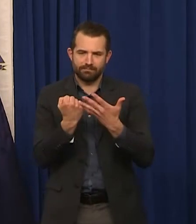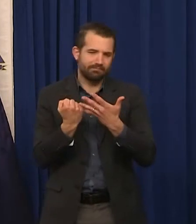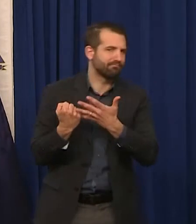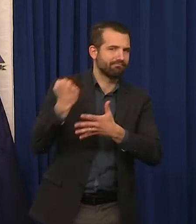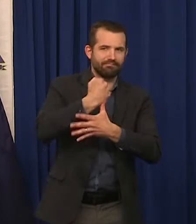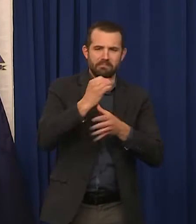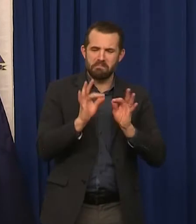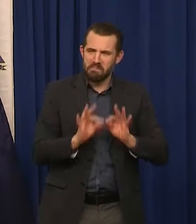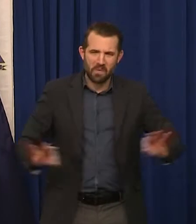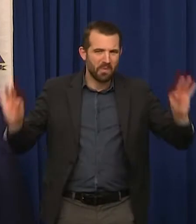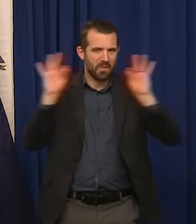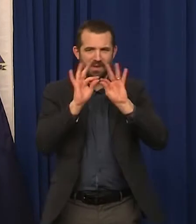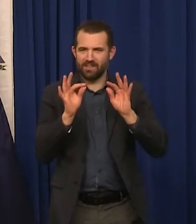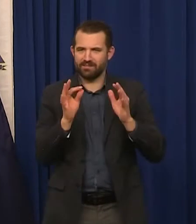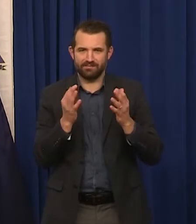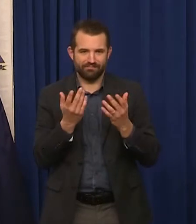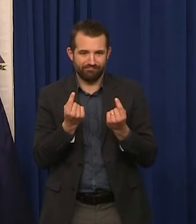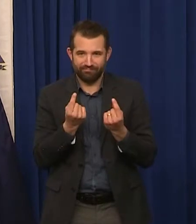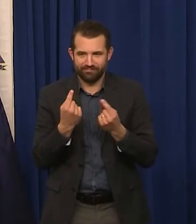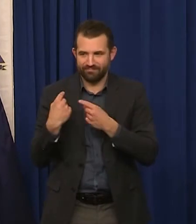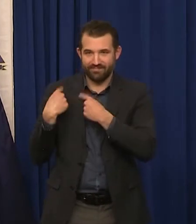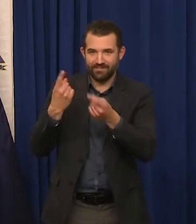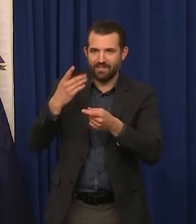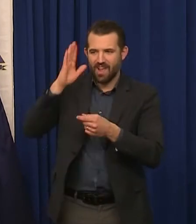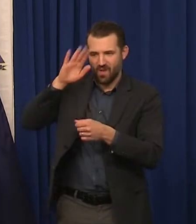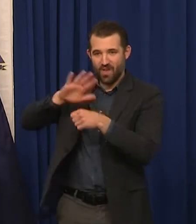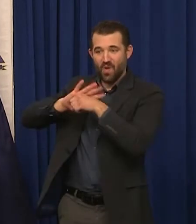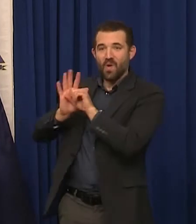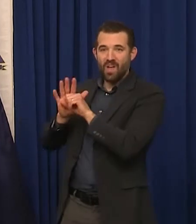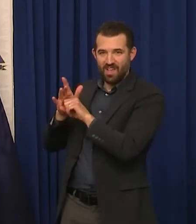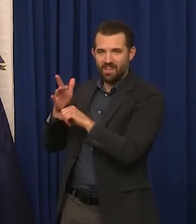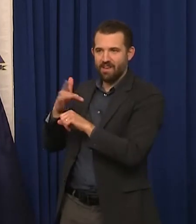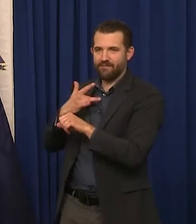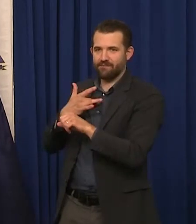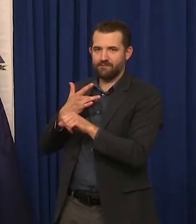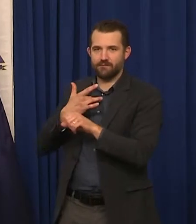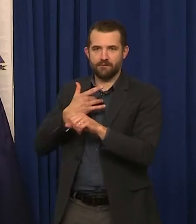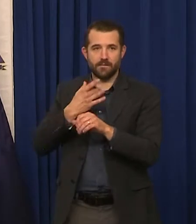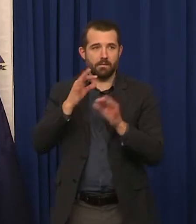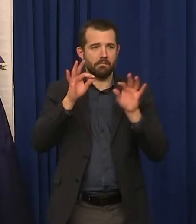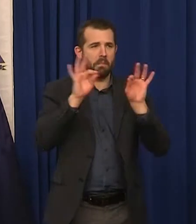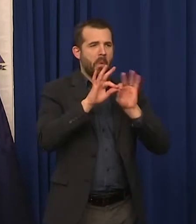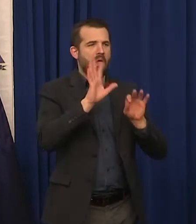they were before COVID-19. But they might happen in a different way.